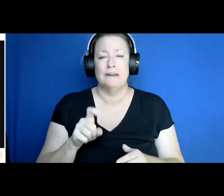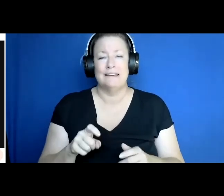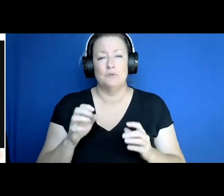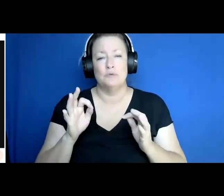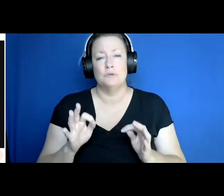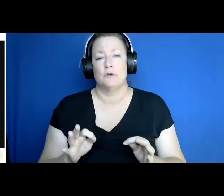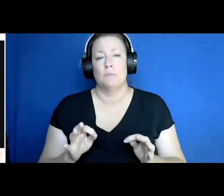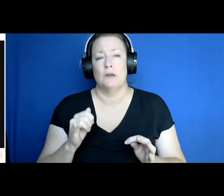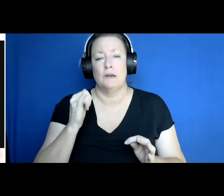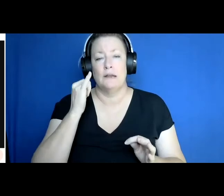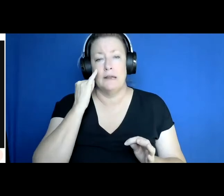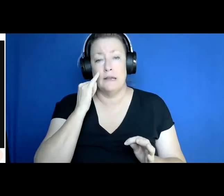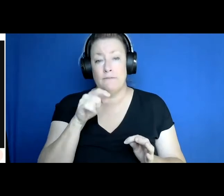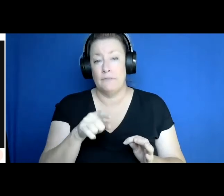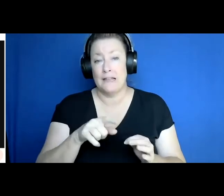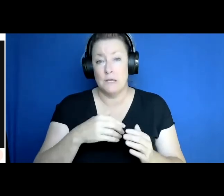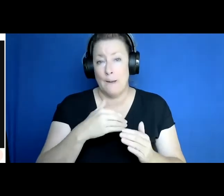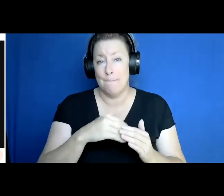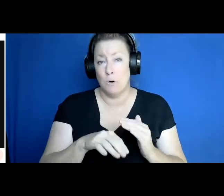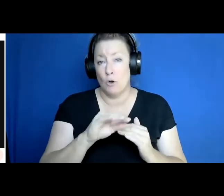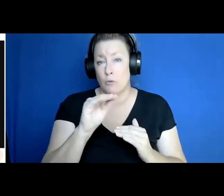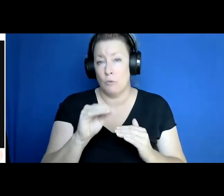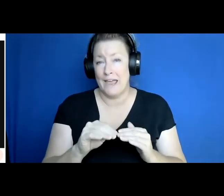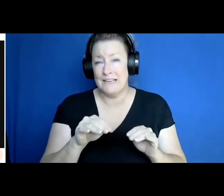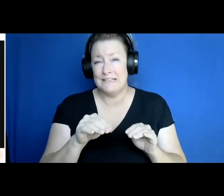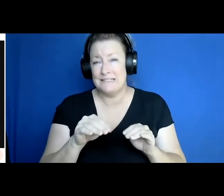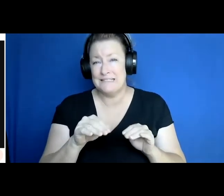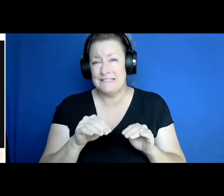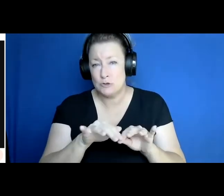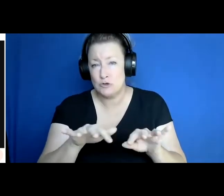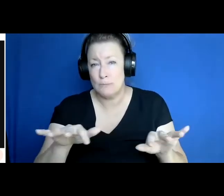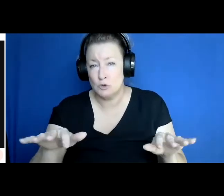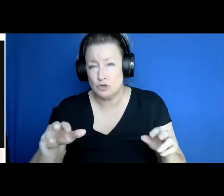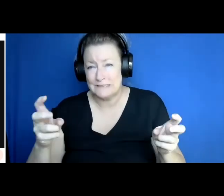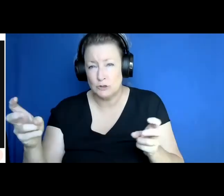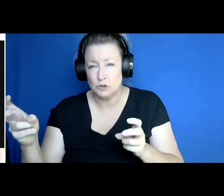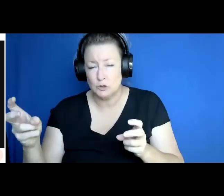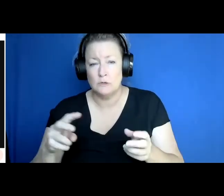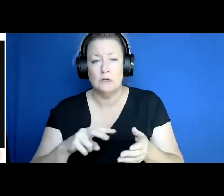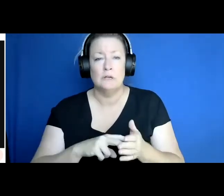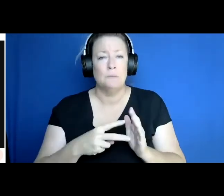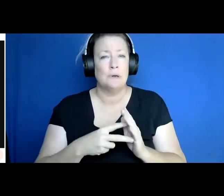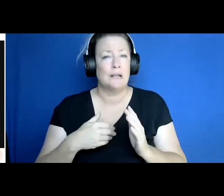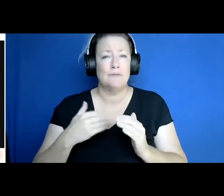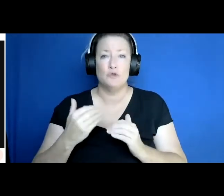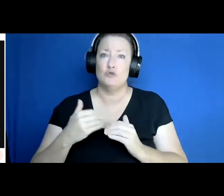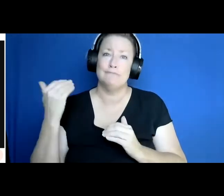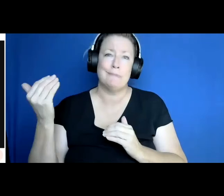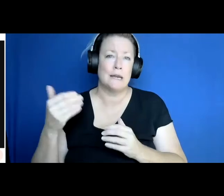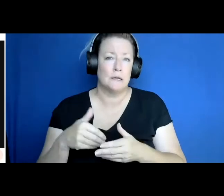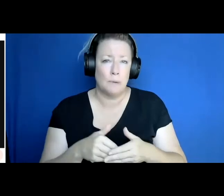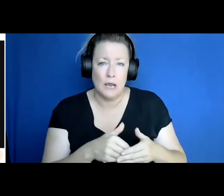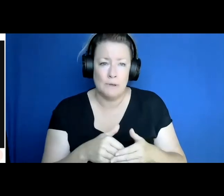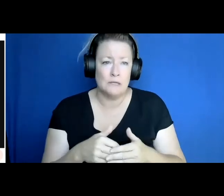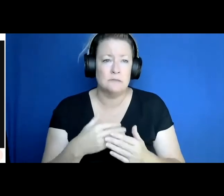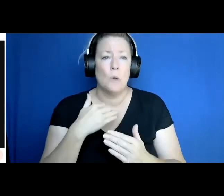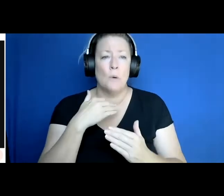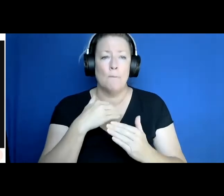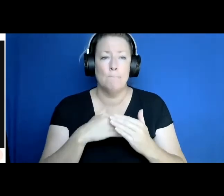is a birth weight distribution issue, meaning that we have too many babies who are born at a very low